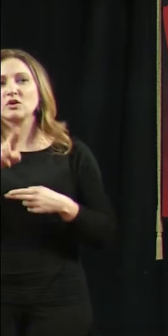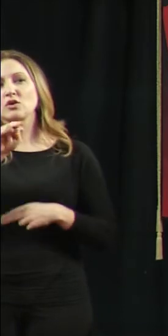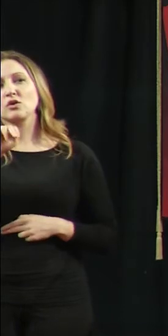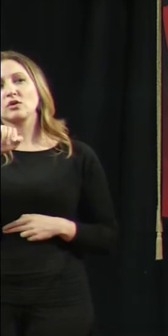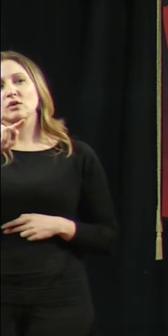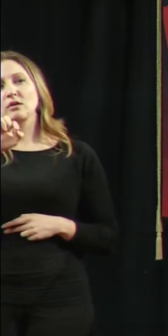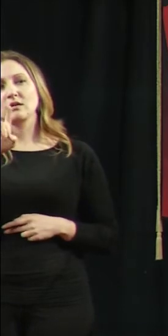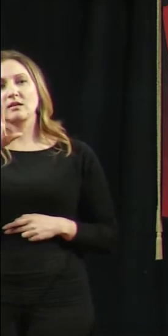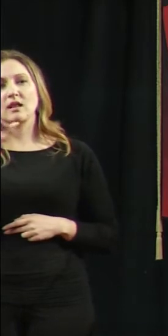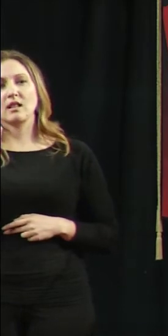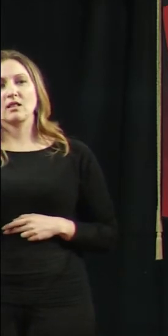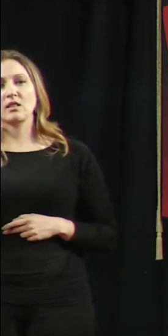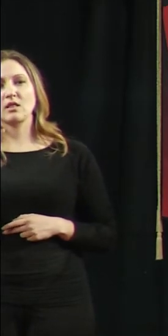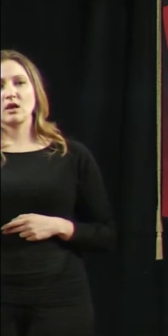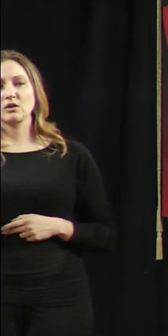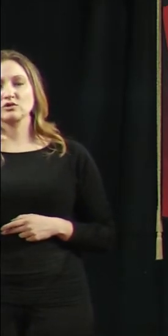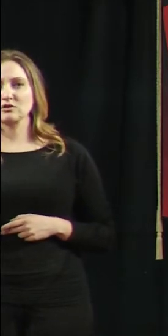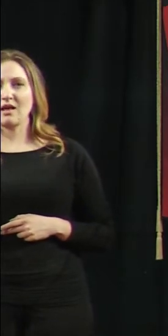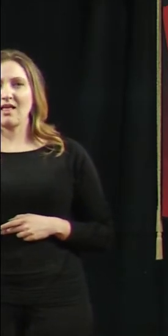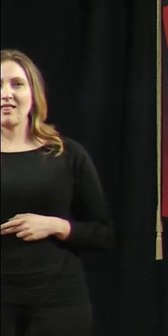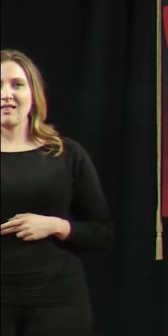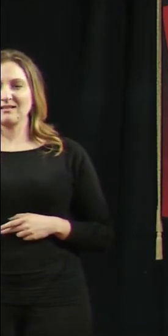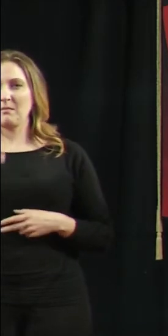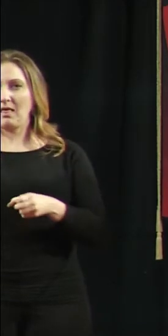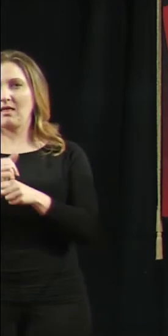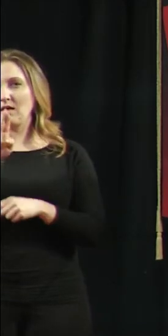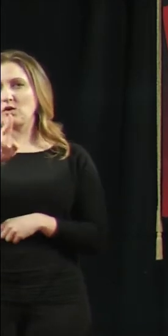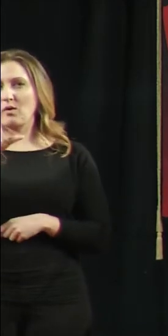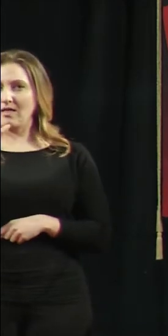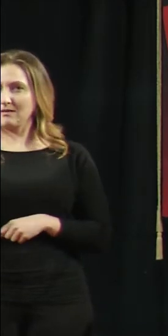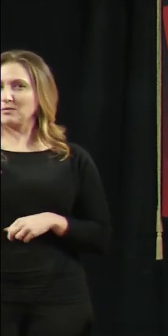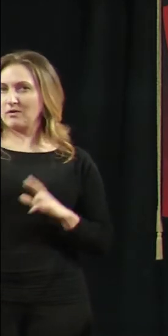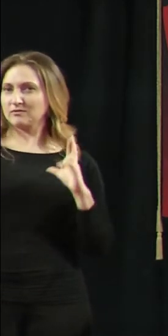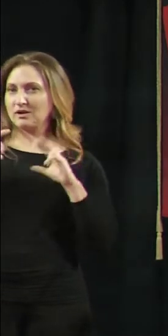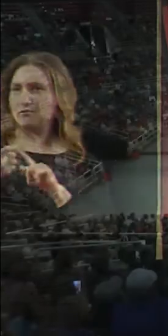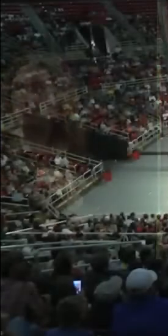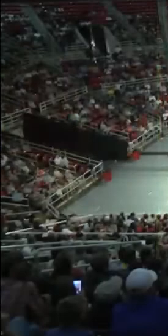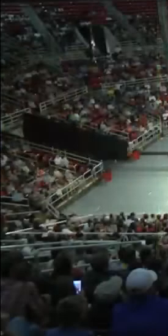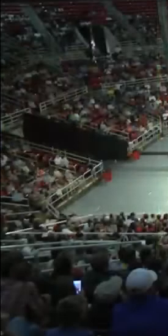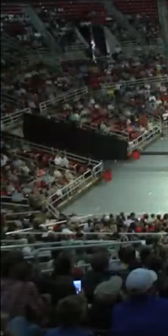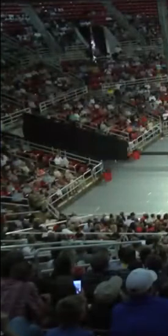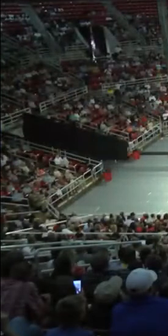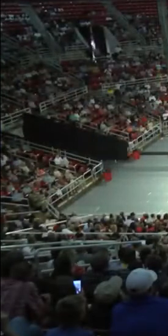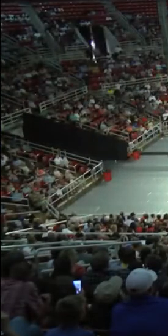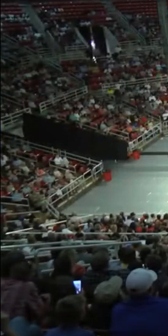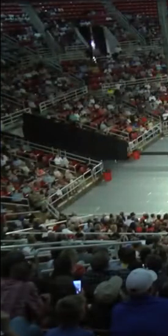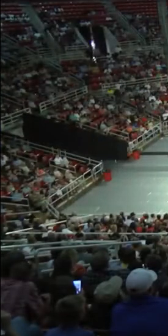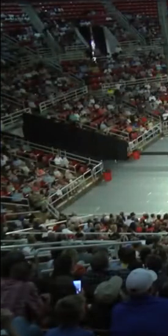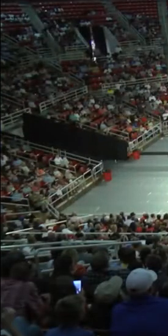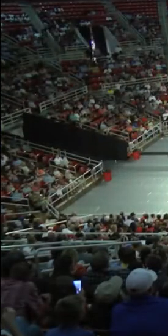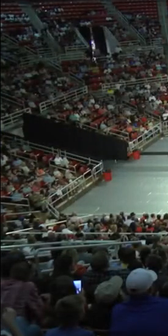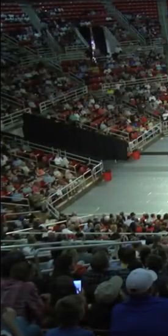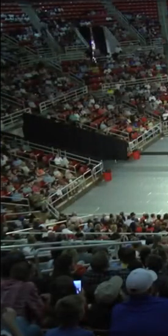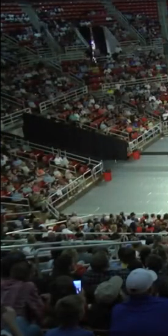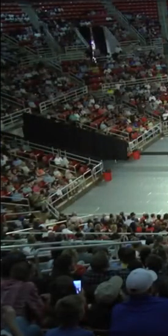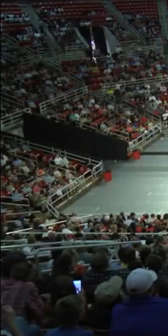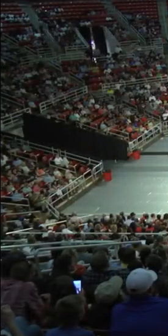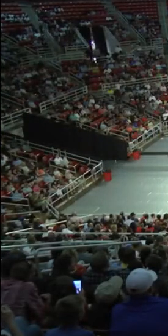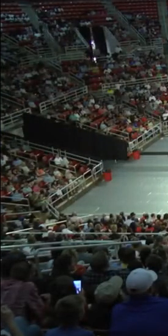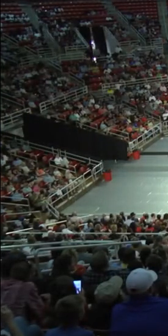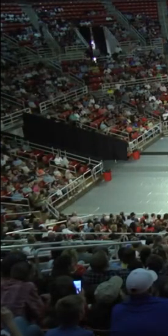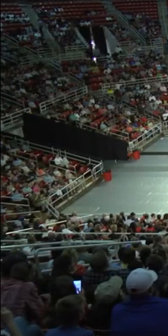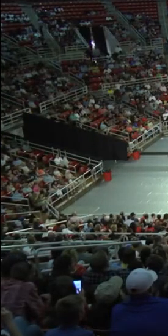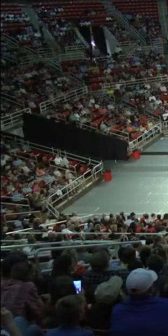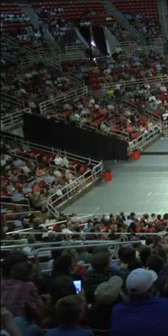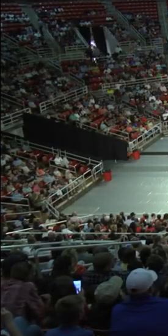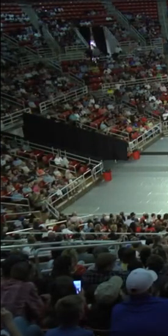Alliance, the company from which I retired. So back in the summer of 1987, Martin Marietta